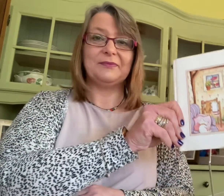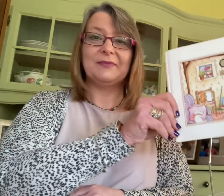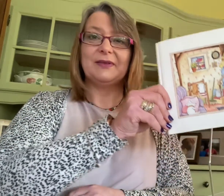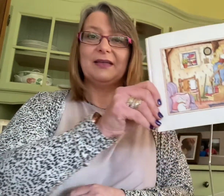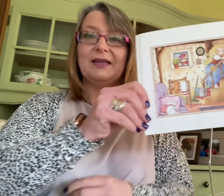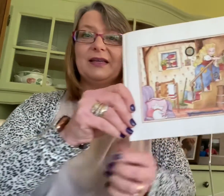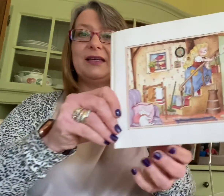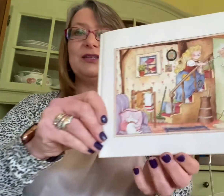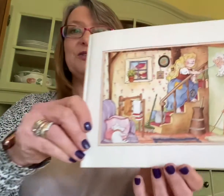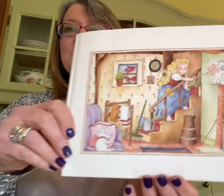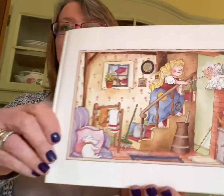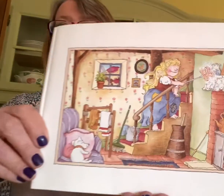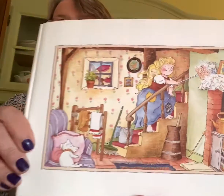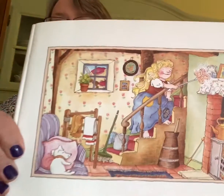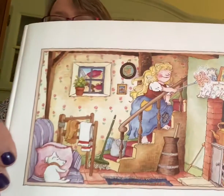Can you see the three bears?